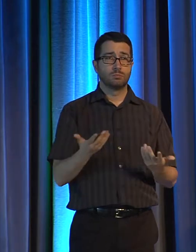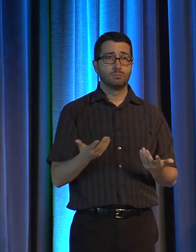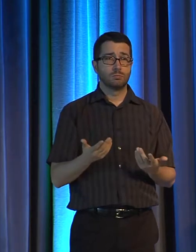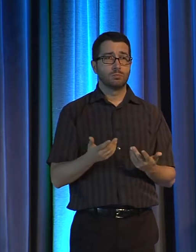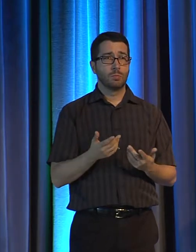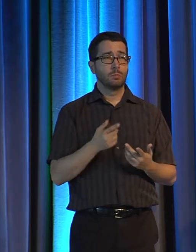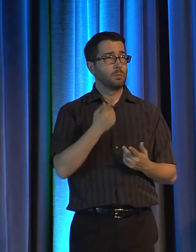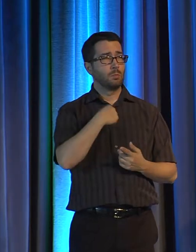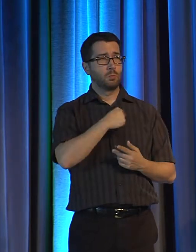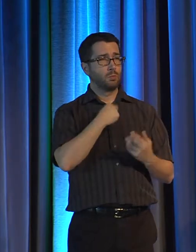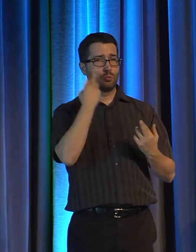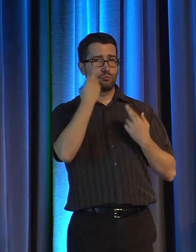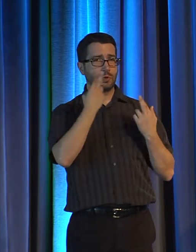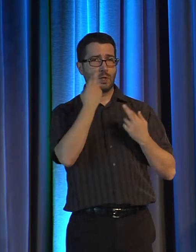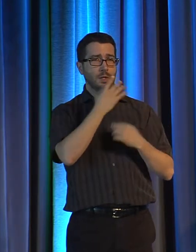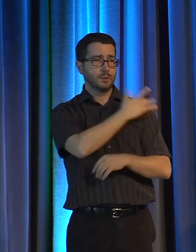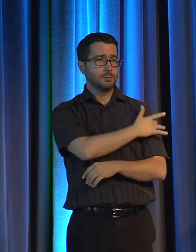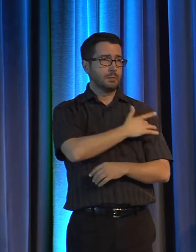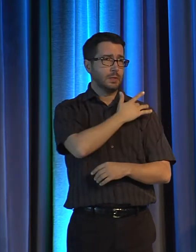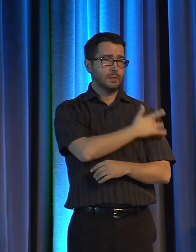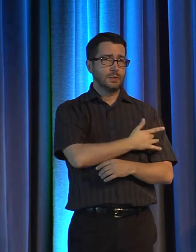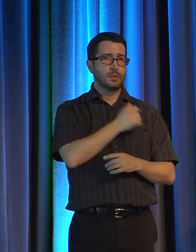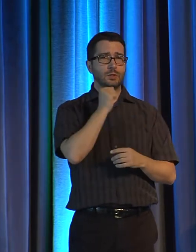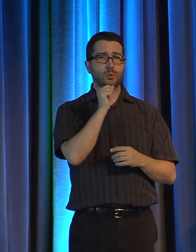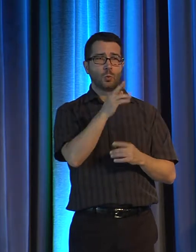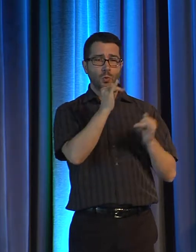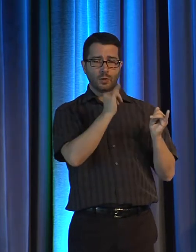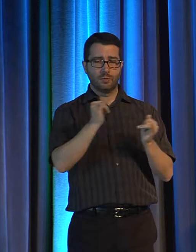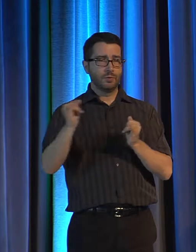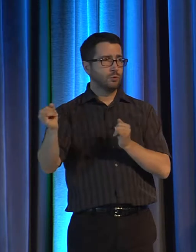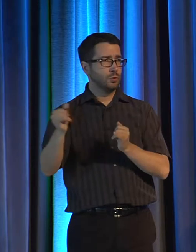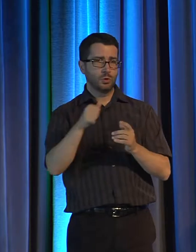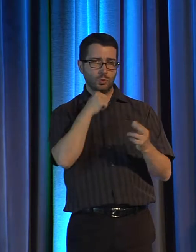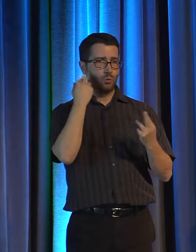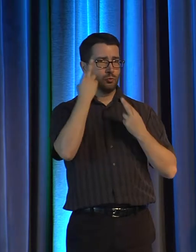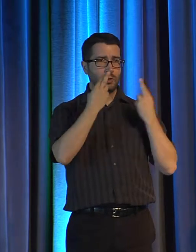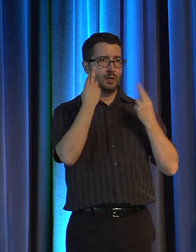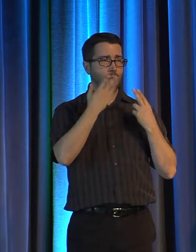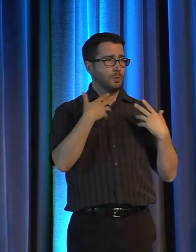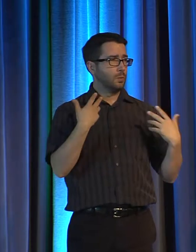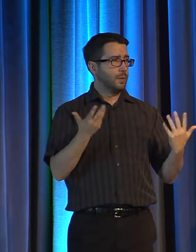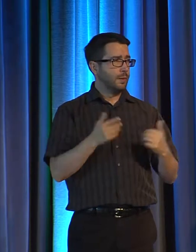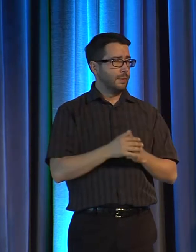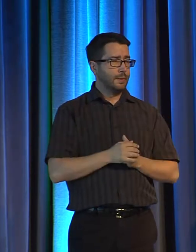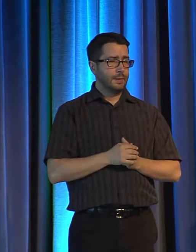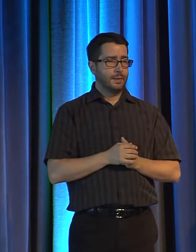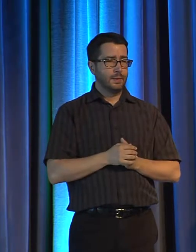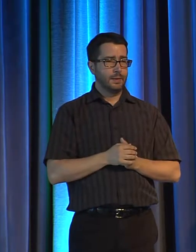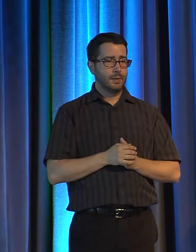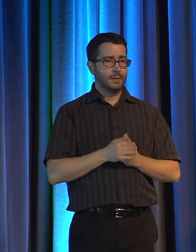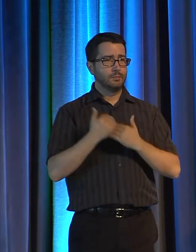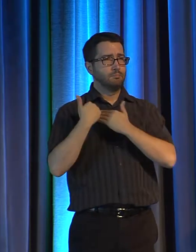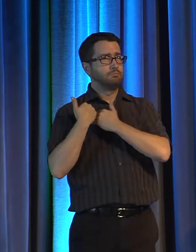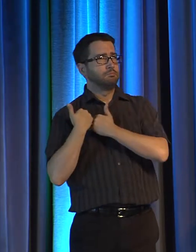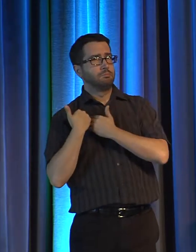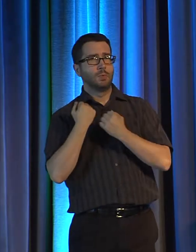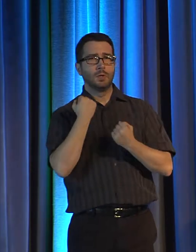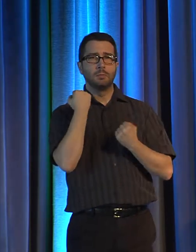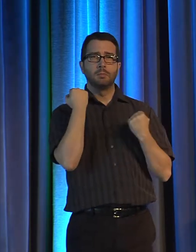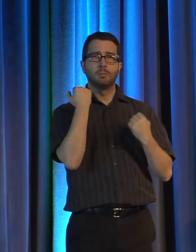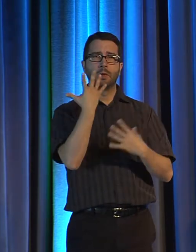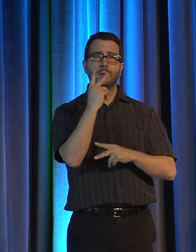to realize as patients and individual citizens is the role of the many people behind